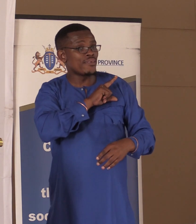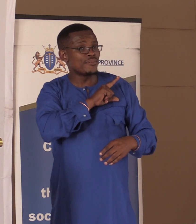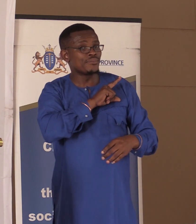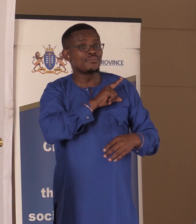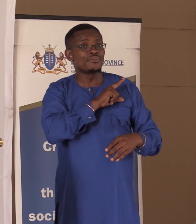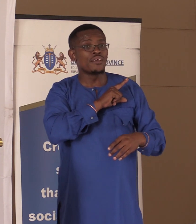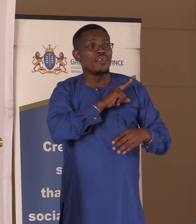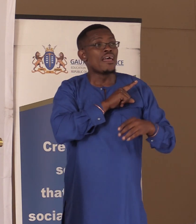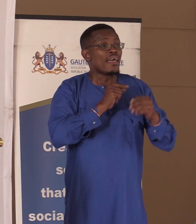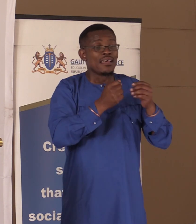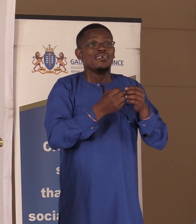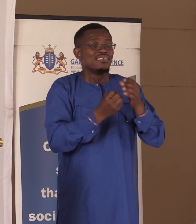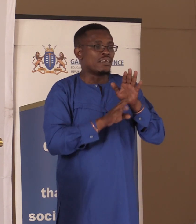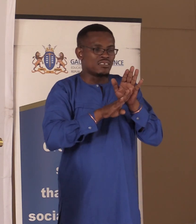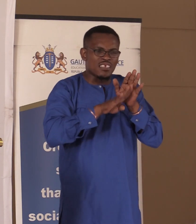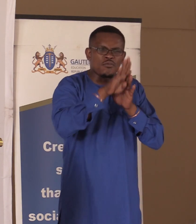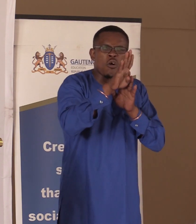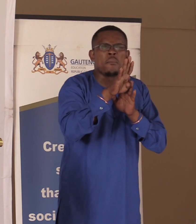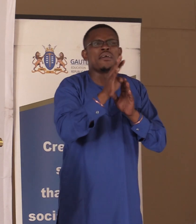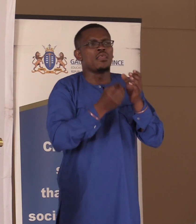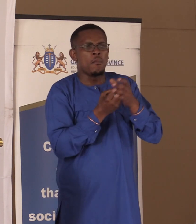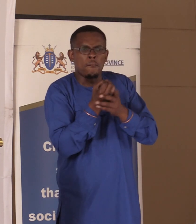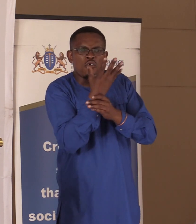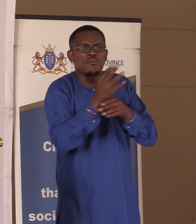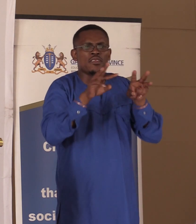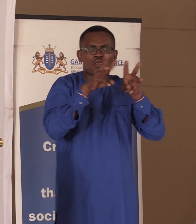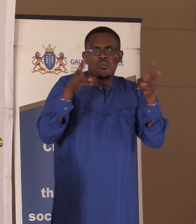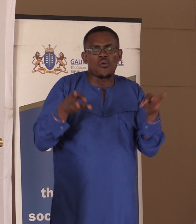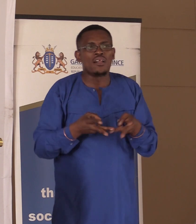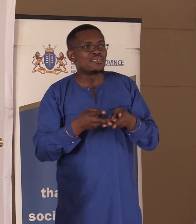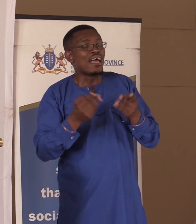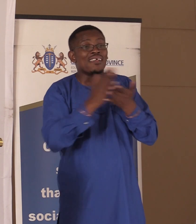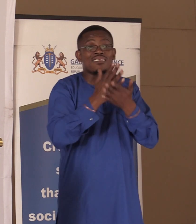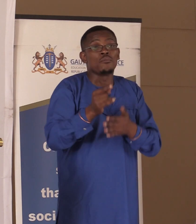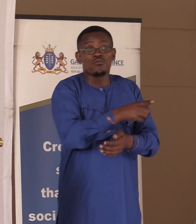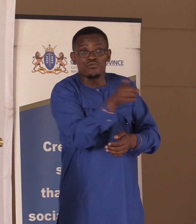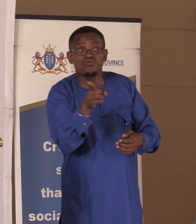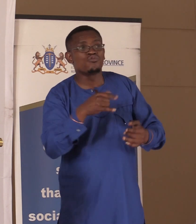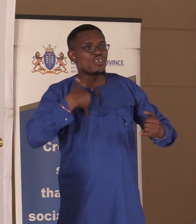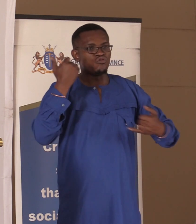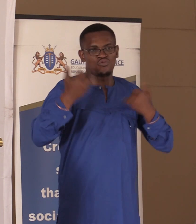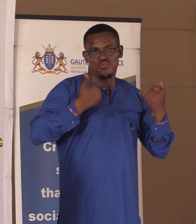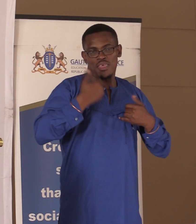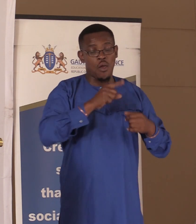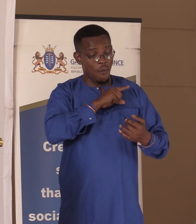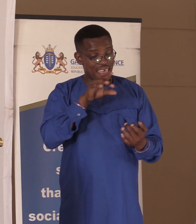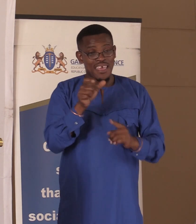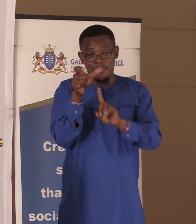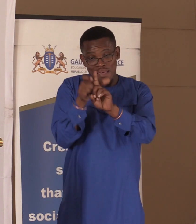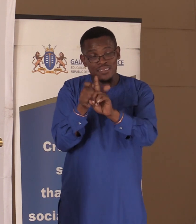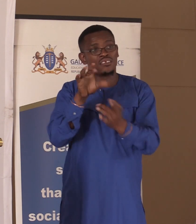kind of innovation that we have here in the world today, and some of it you're enjoying, is because someone chose to do the hard